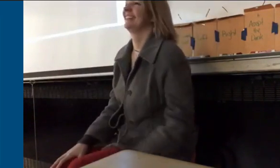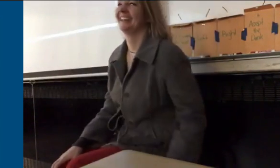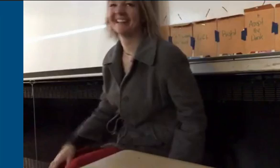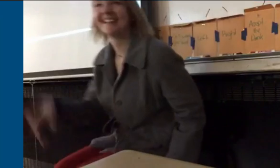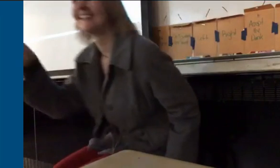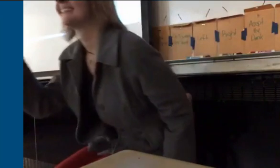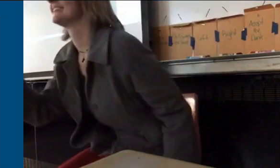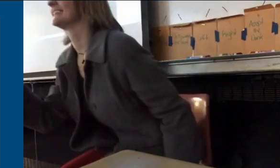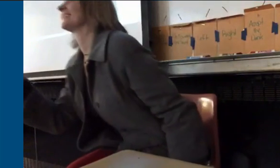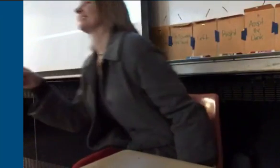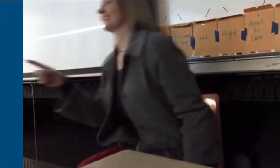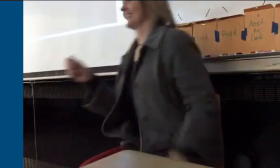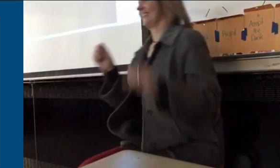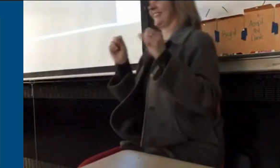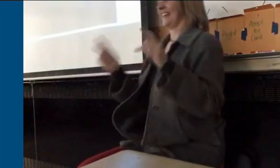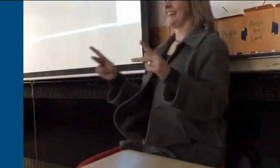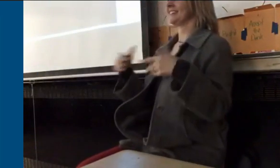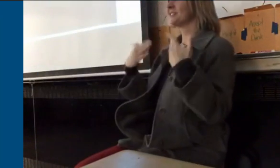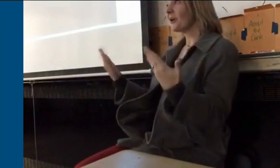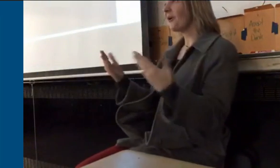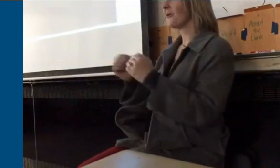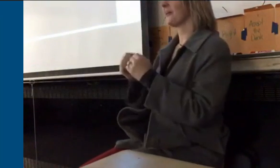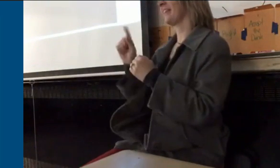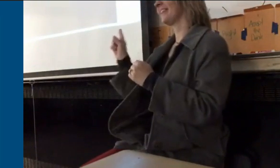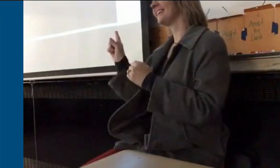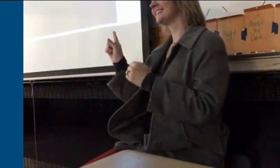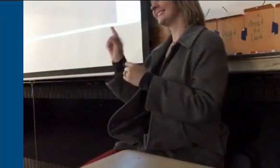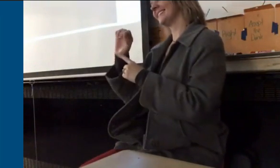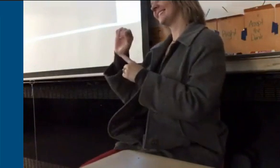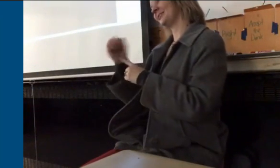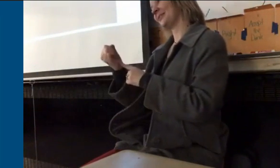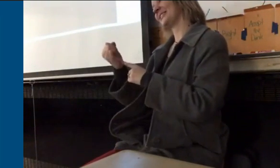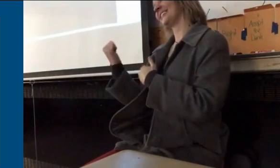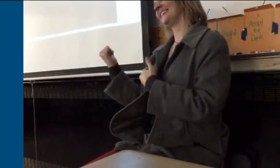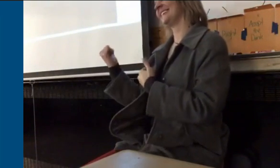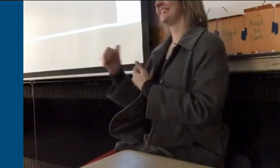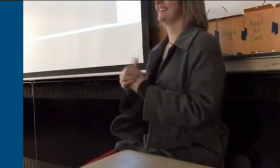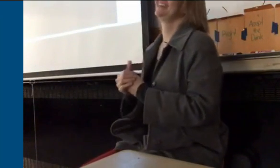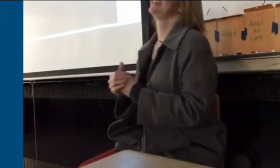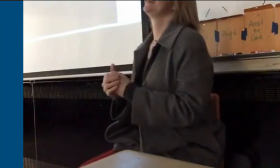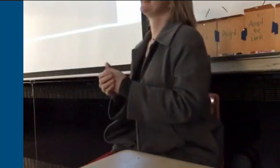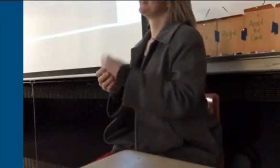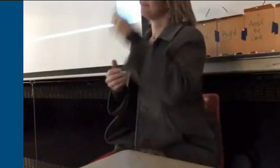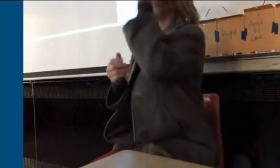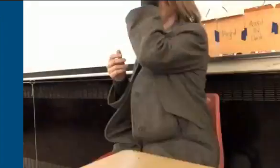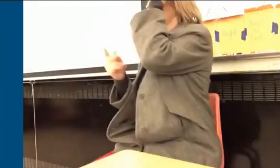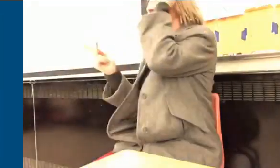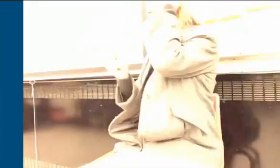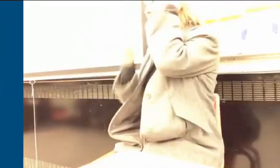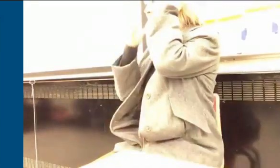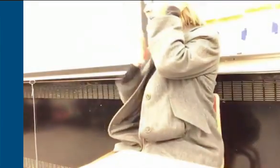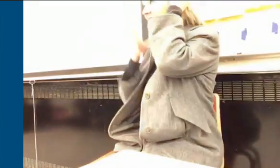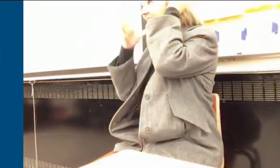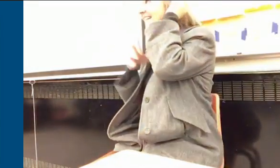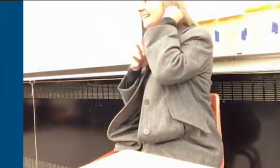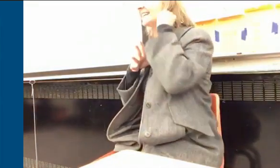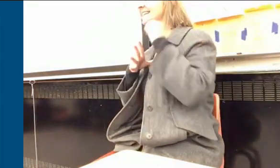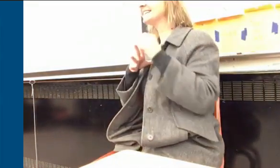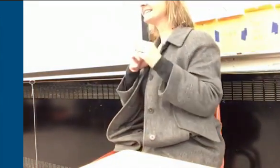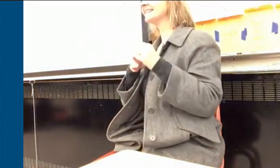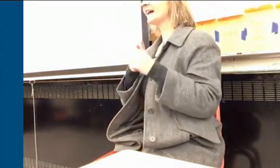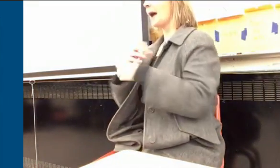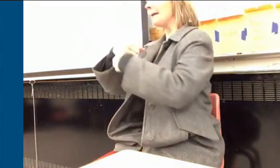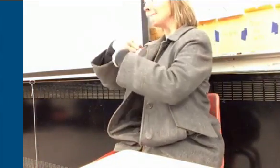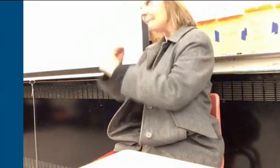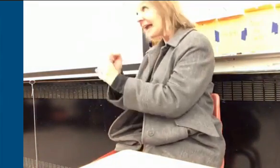Okay, so in this clip, did the two ladies make the